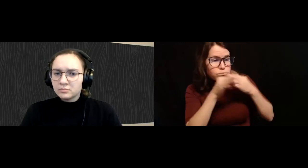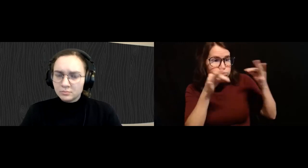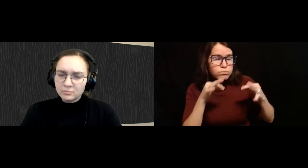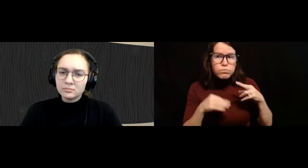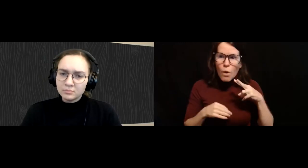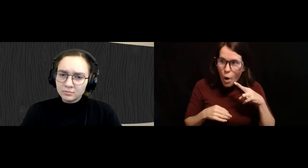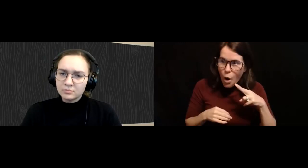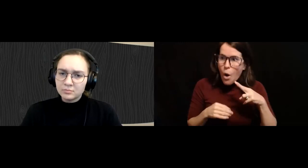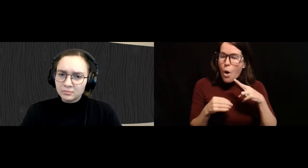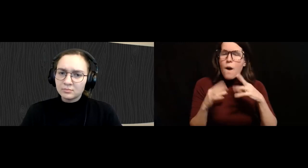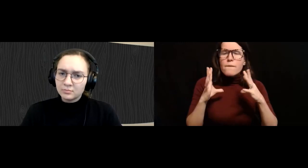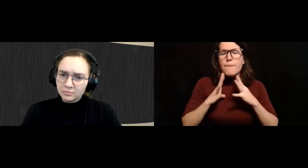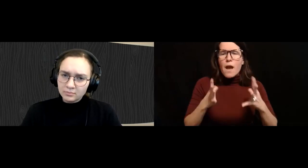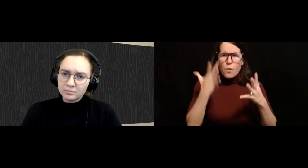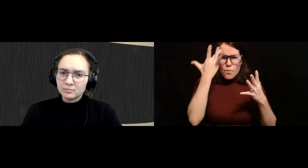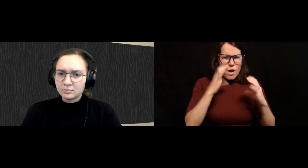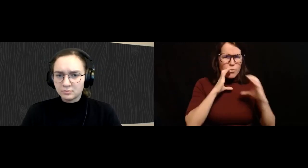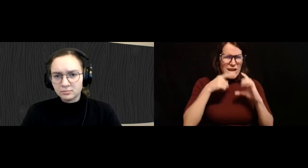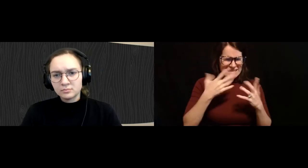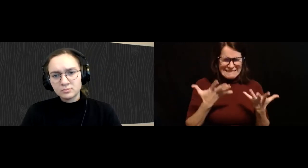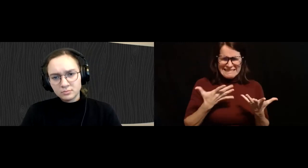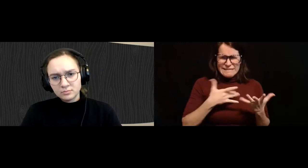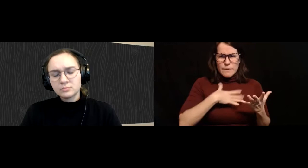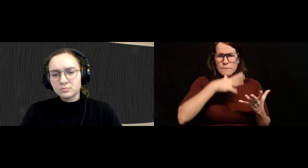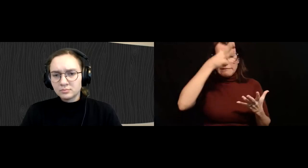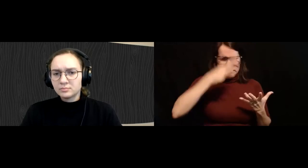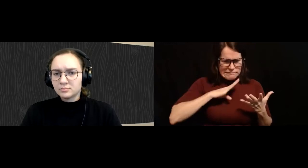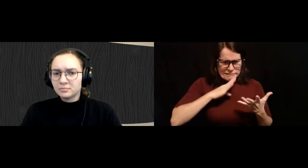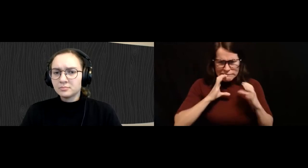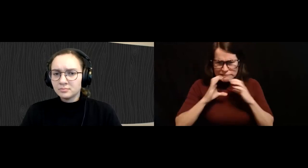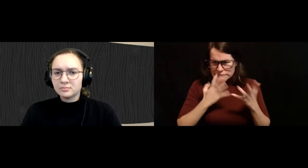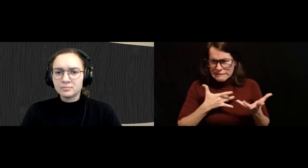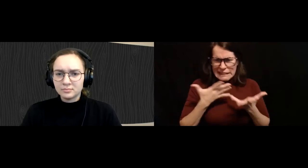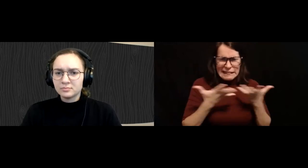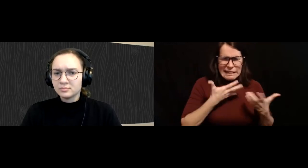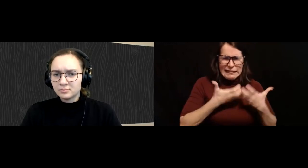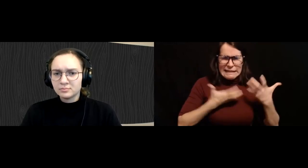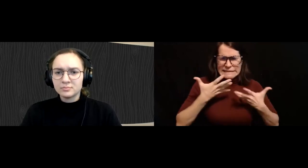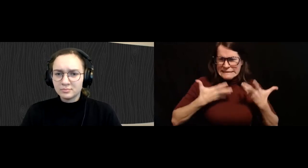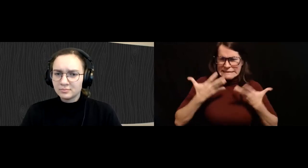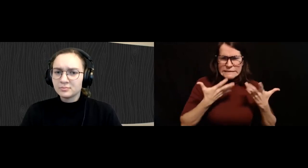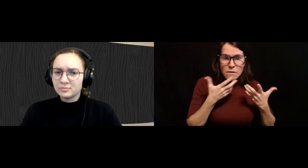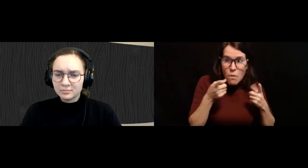to my parents about the program that they had. And, you know, the communication at the oral school wasn't working. It was a lot of